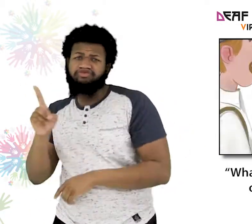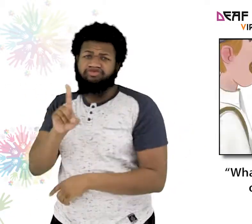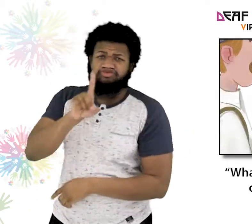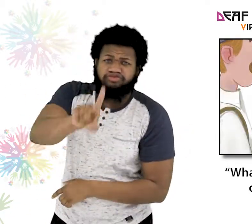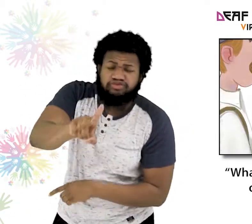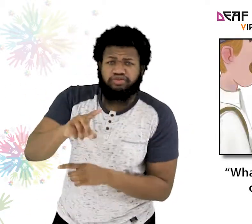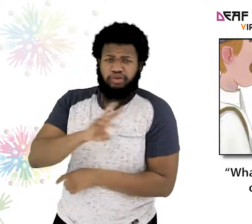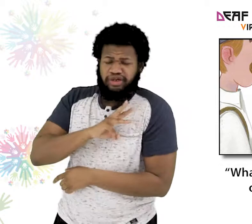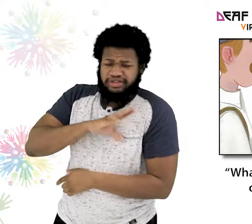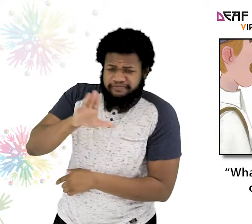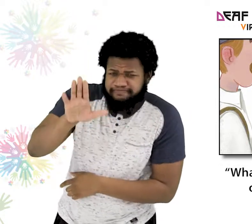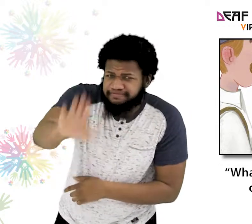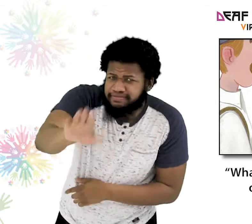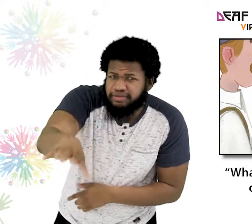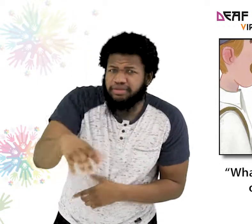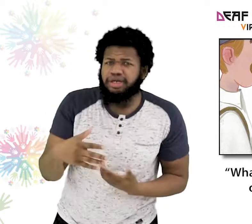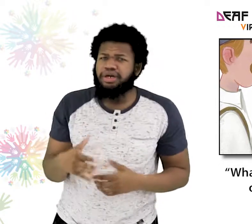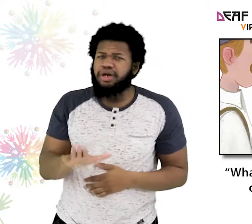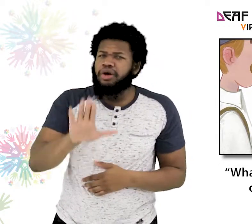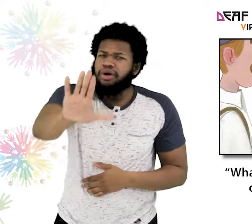What's your name? Asked one of the players.